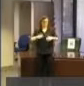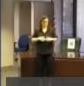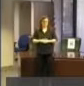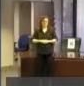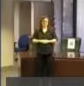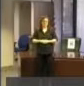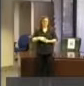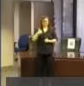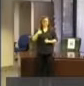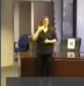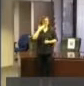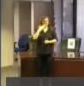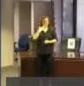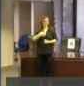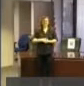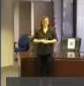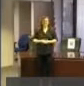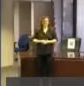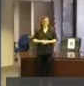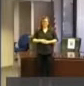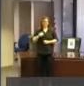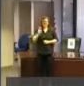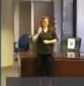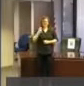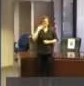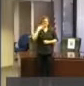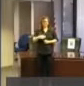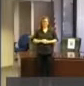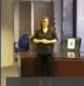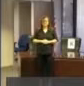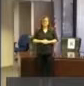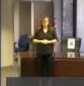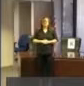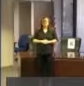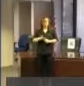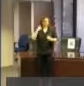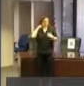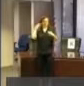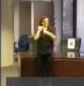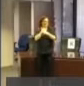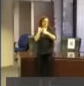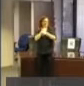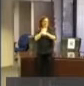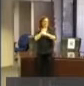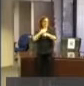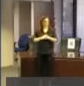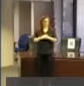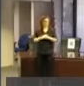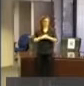Thank you, Denisha. We have a full contingent this morning, and I appreciate everyone being